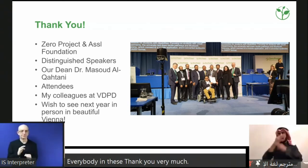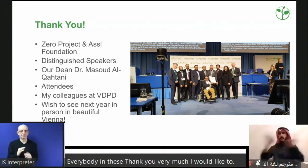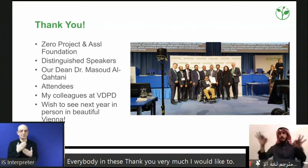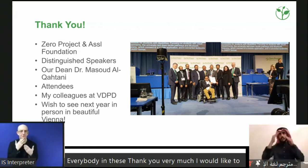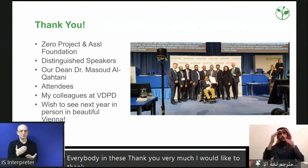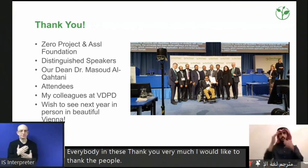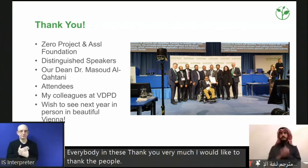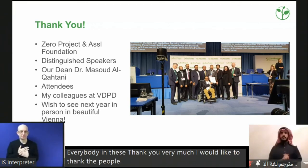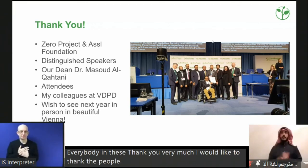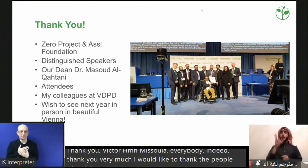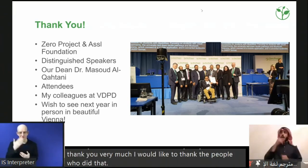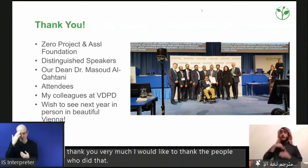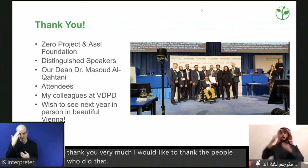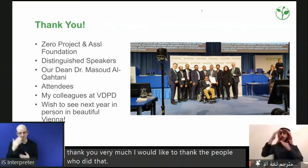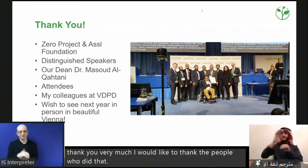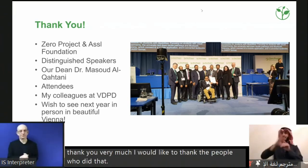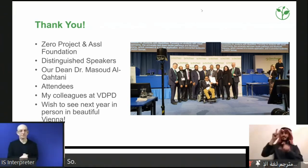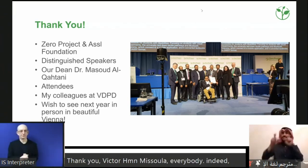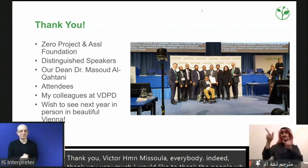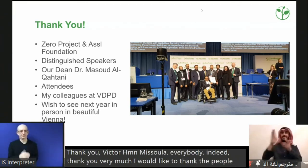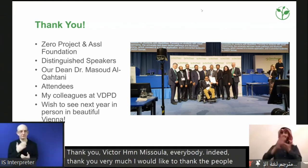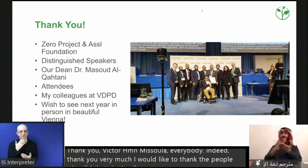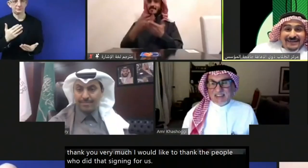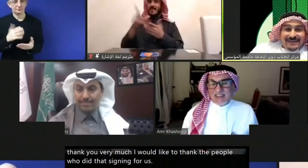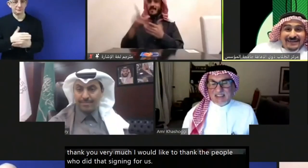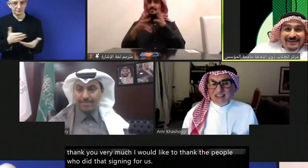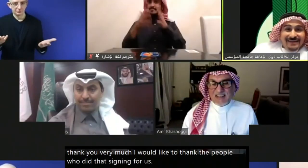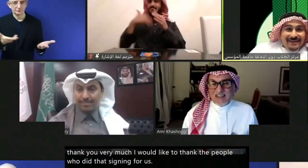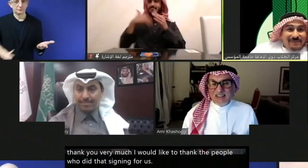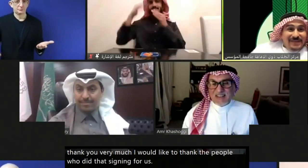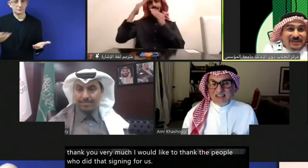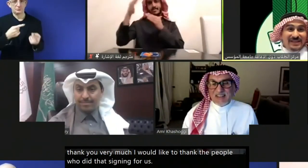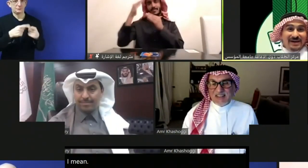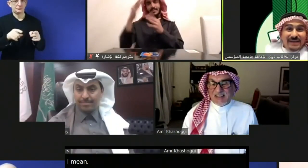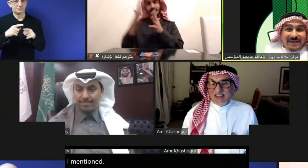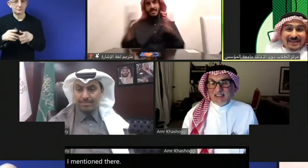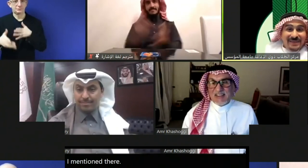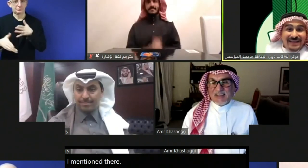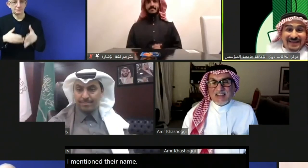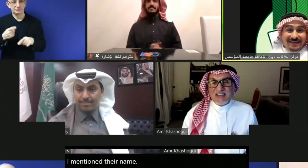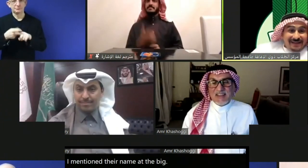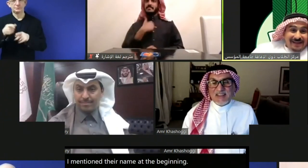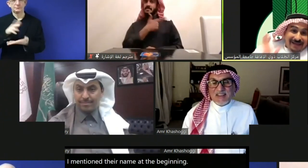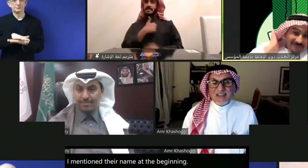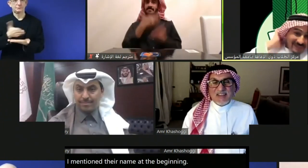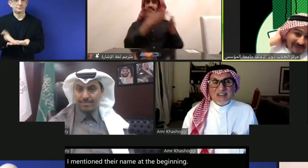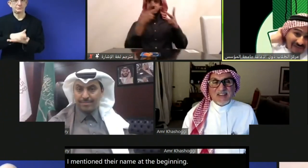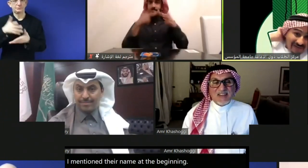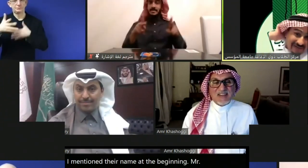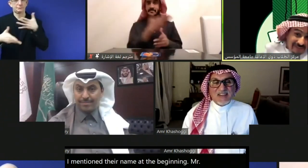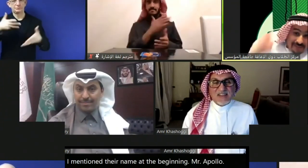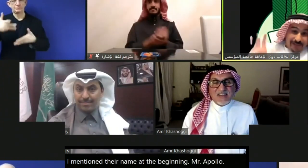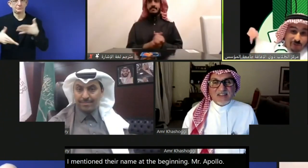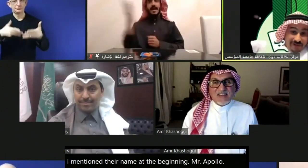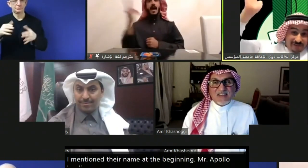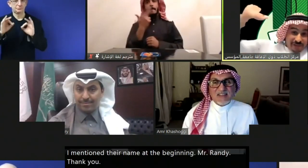thank the people who did the signing for us. I mentioned their name at the beginning. Mr. Abdullah